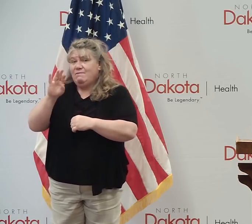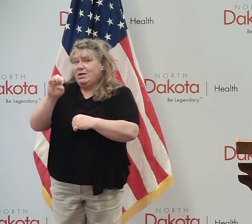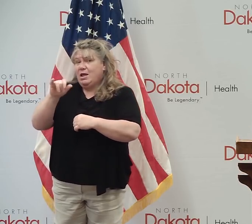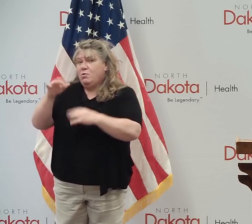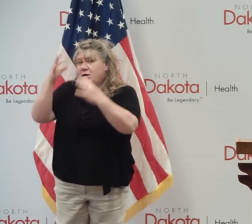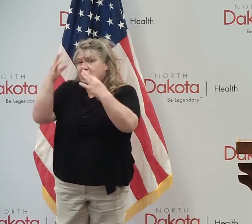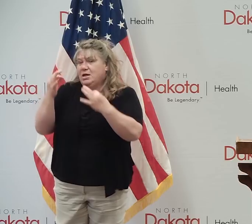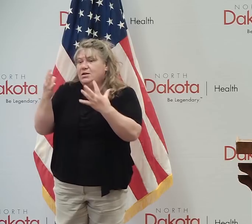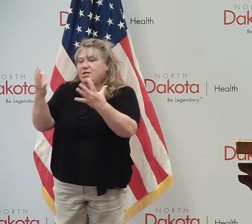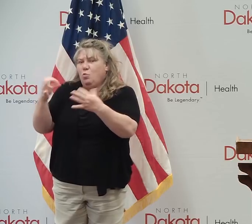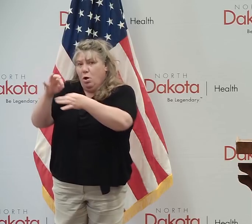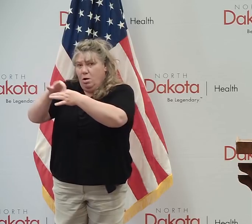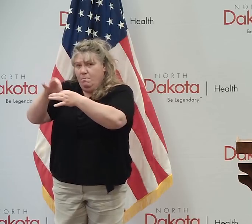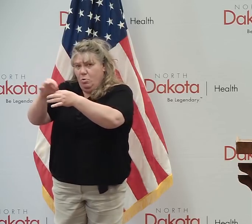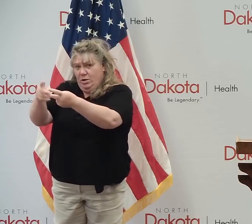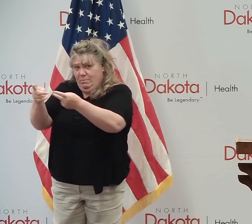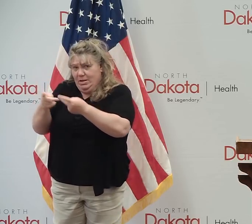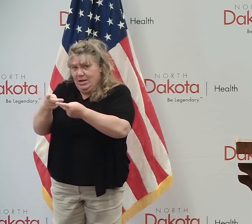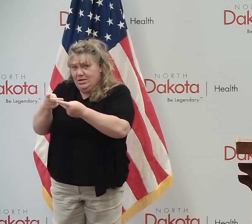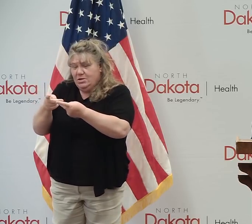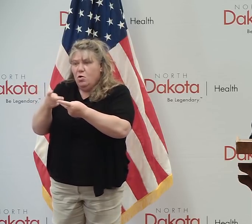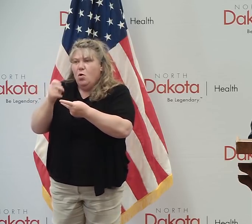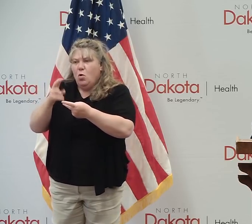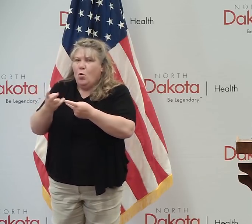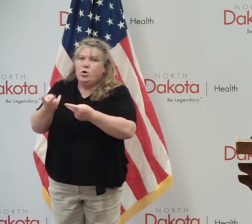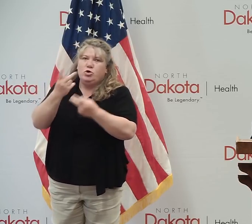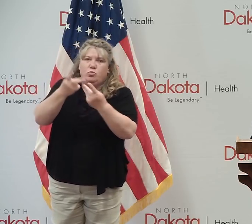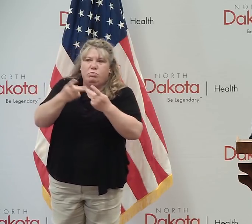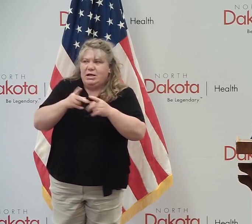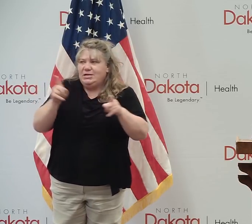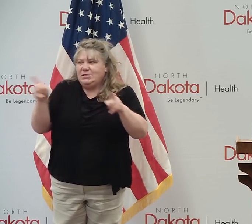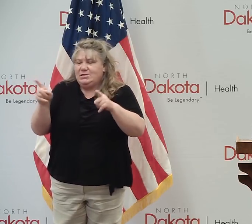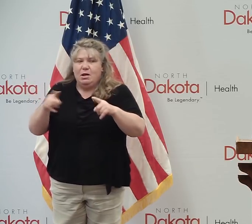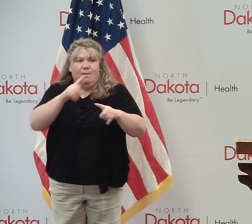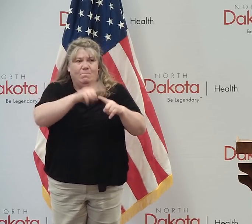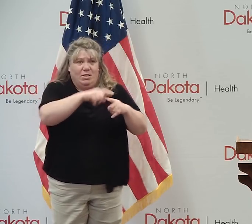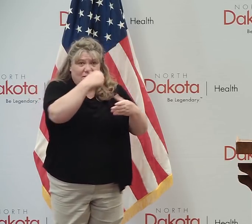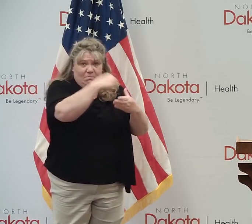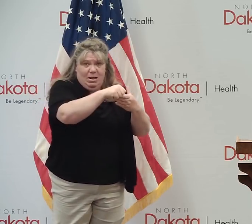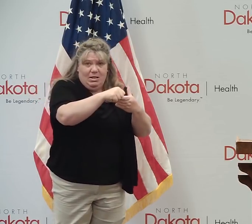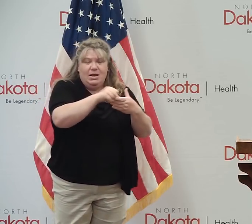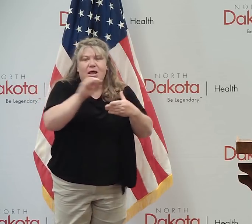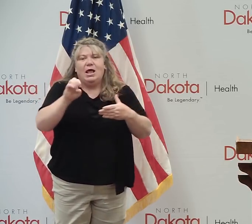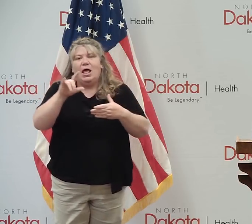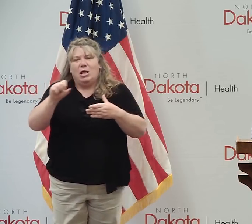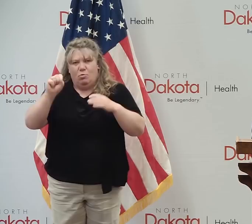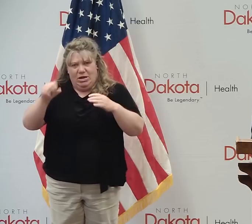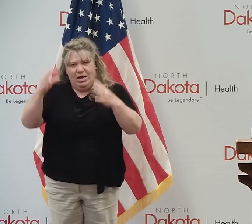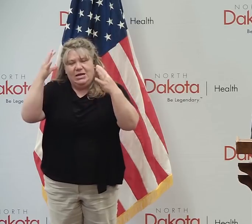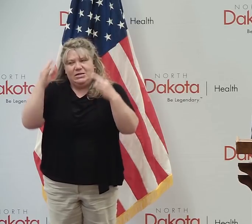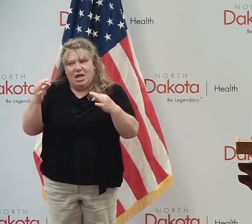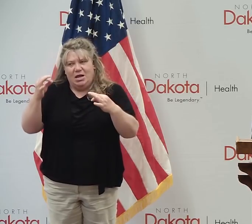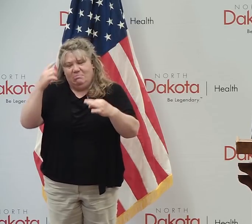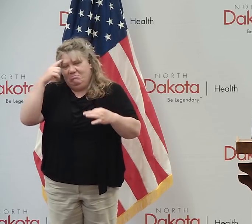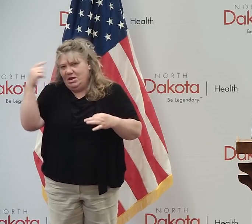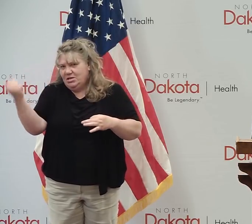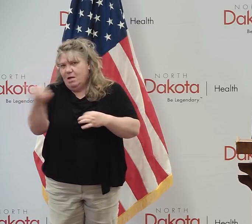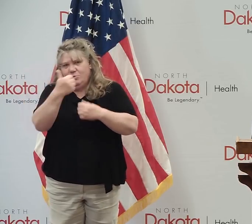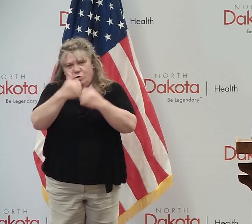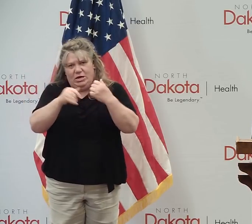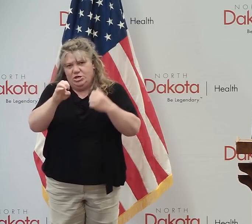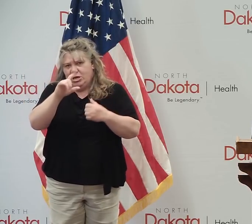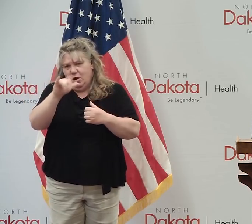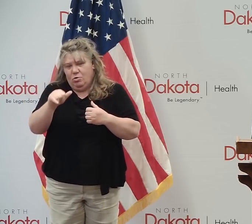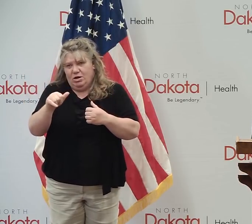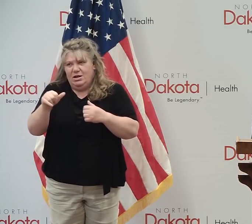they want to have a polling place or two polling places in addition to the mail-in, a county could decide that on a county-by-county basis. So